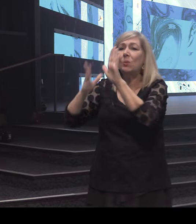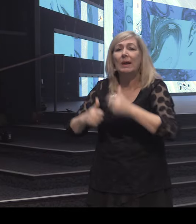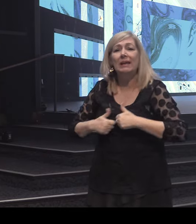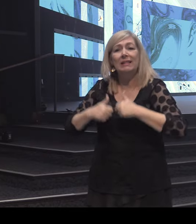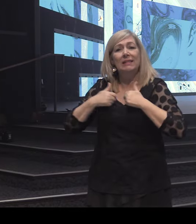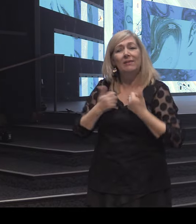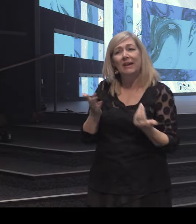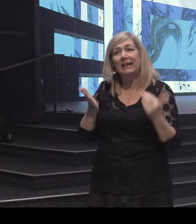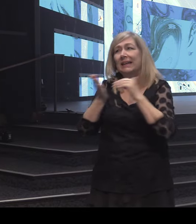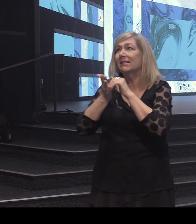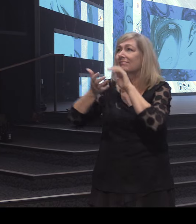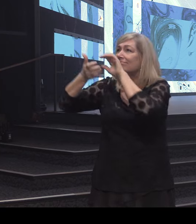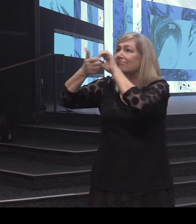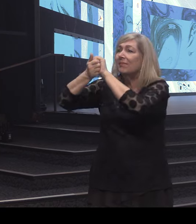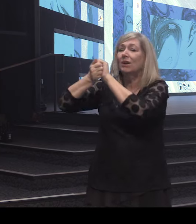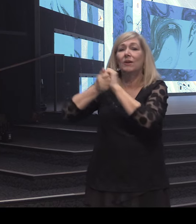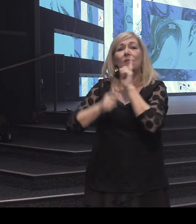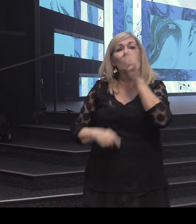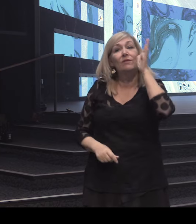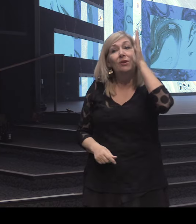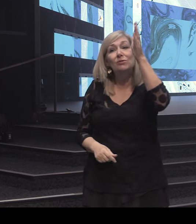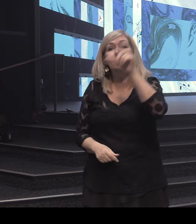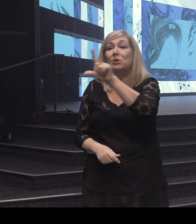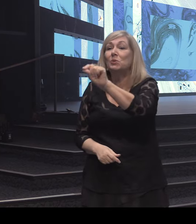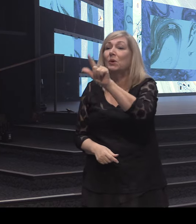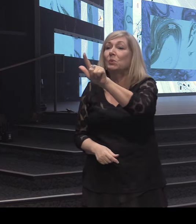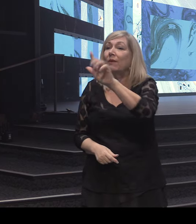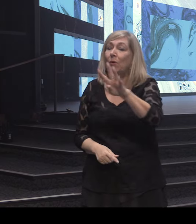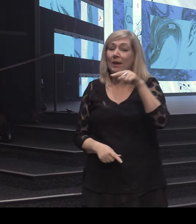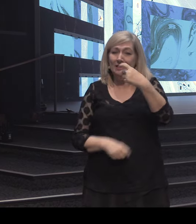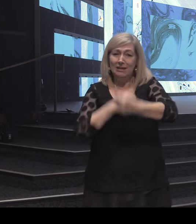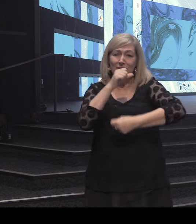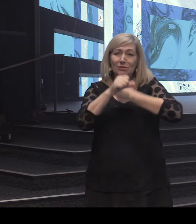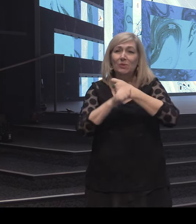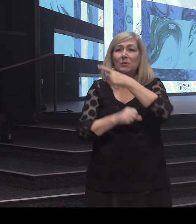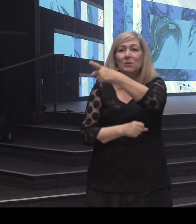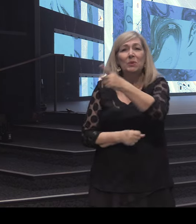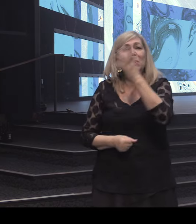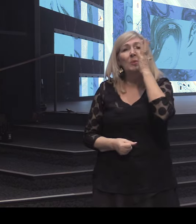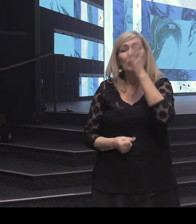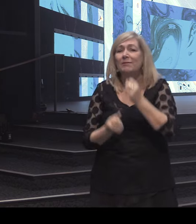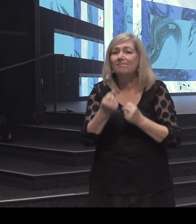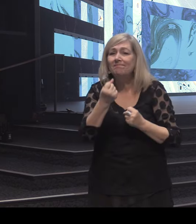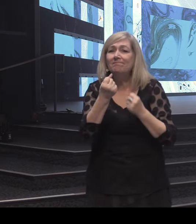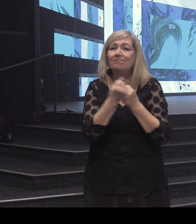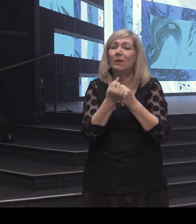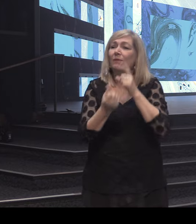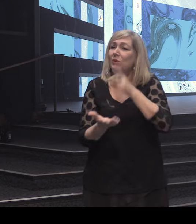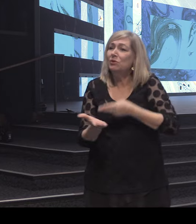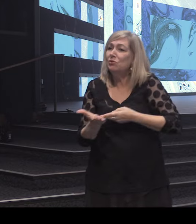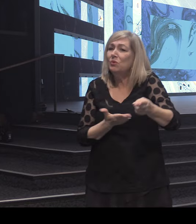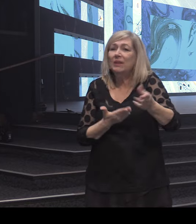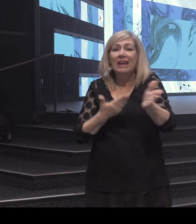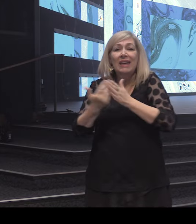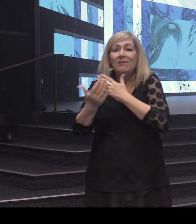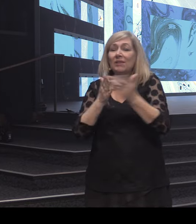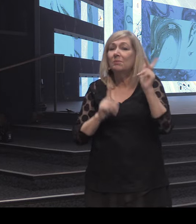your future and 2024, that in this year, you will stand for truth even if you stand